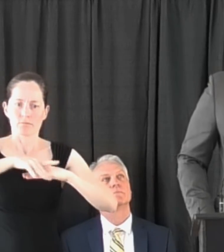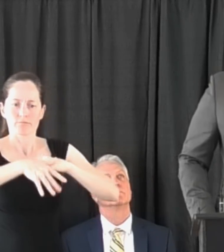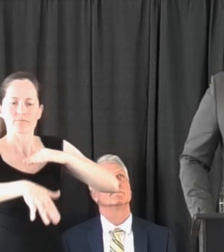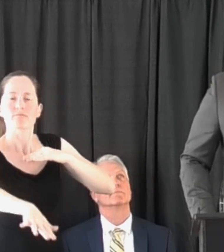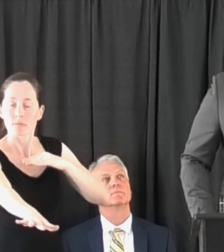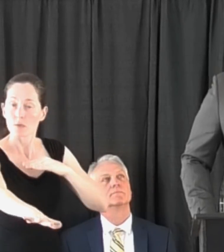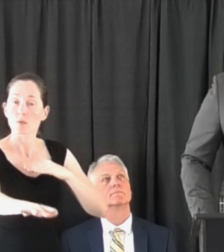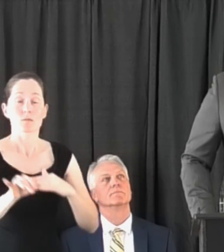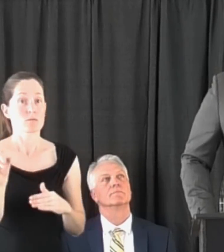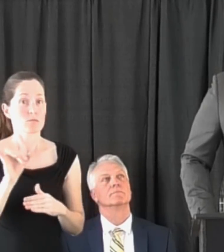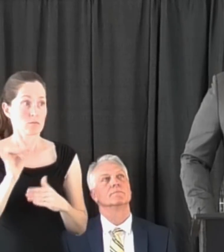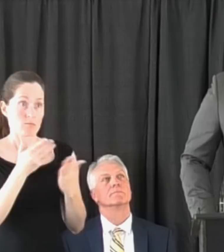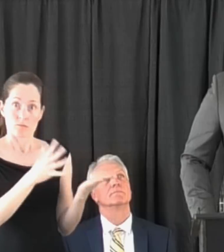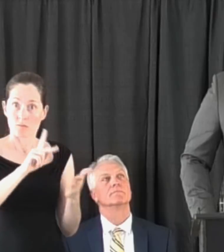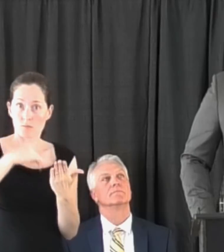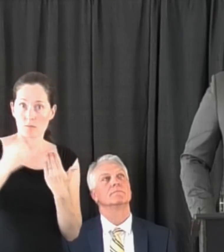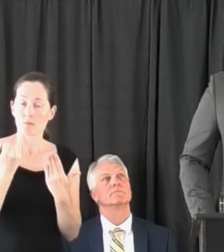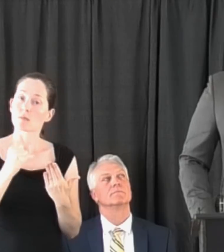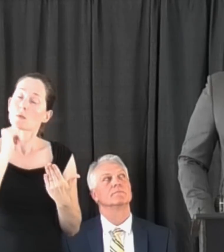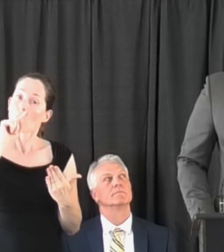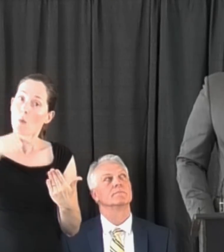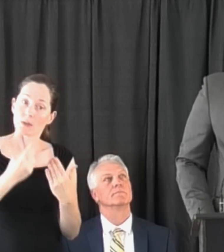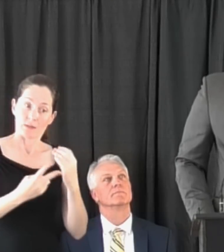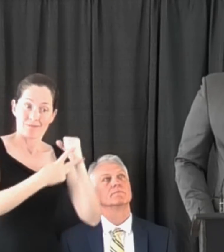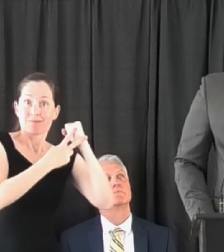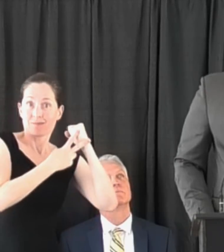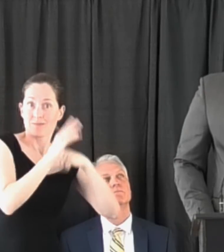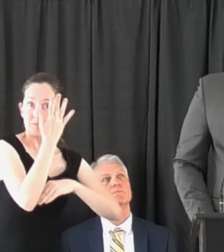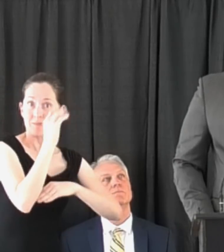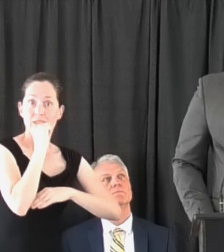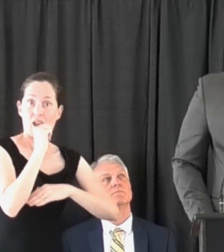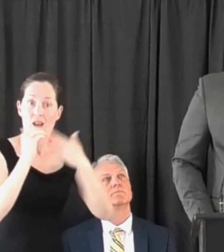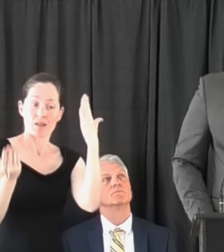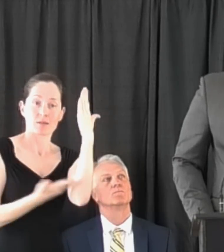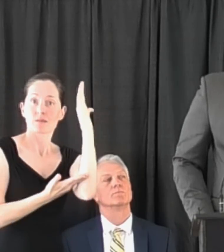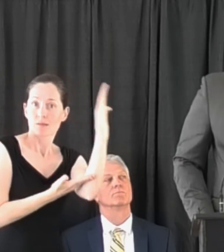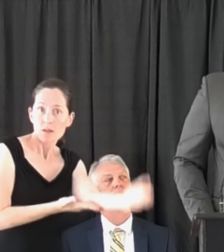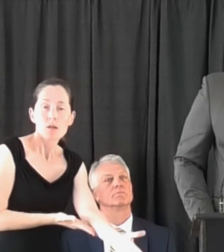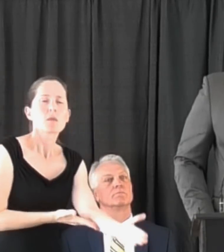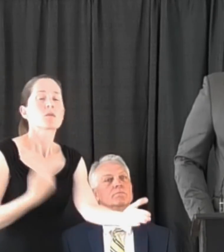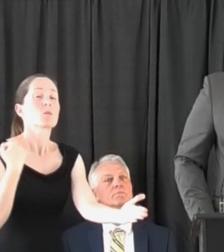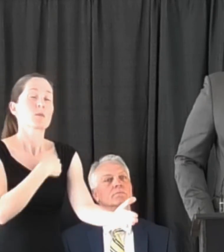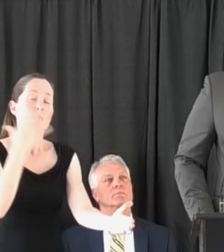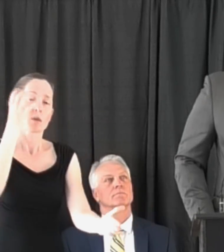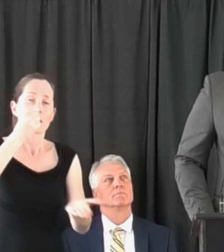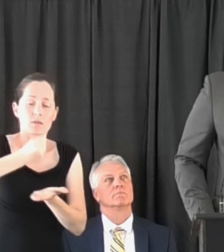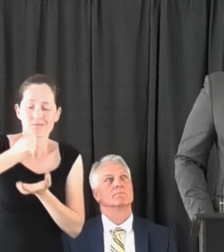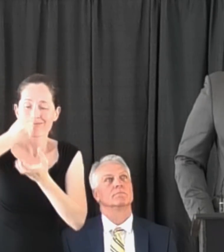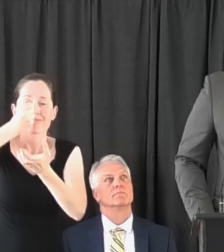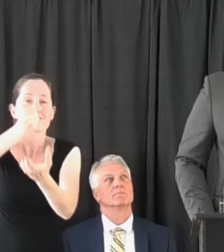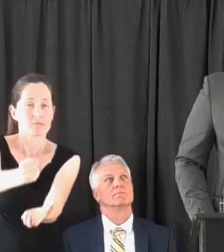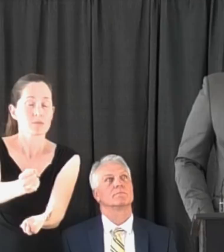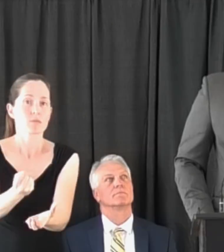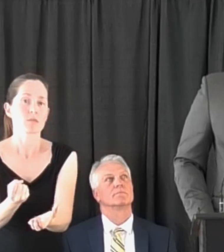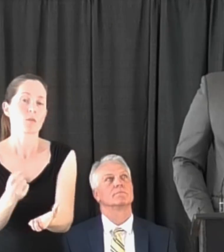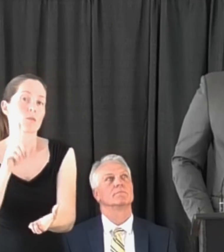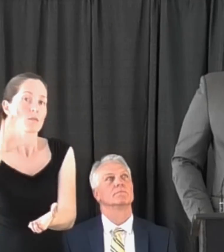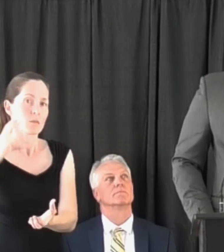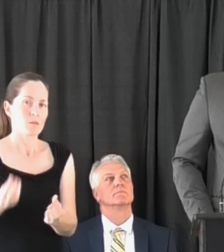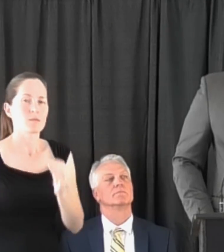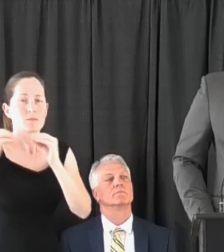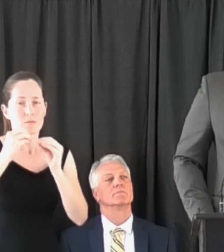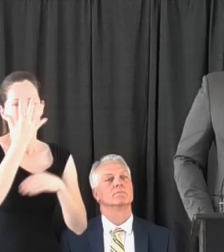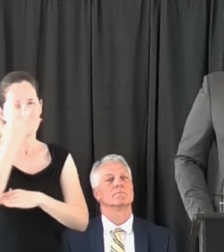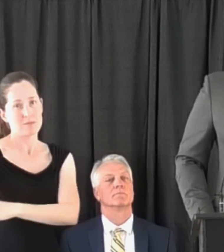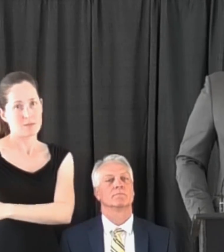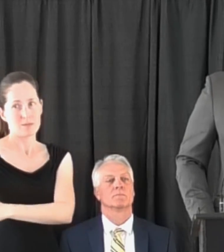saving trees, but planting over 100 more trees. And so I stand